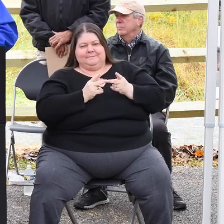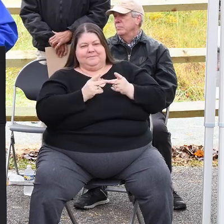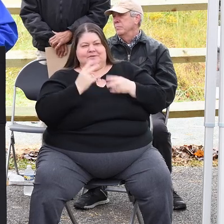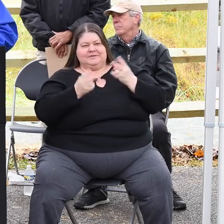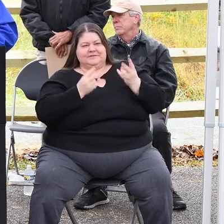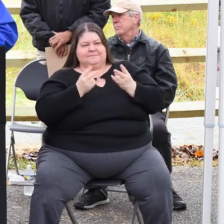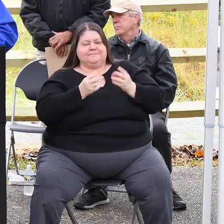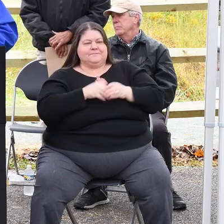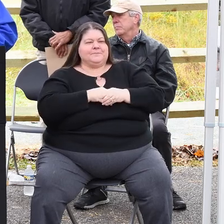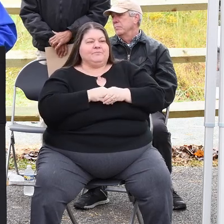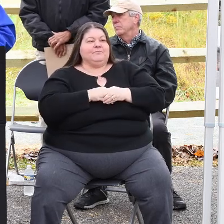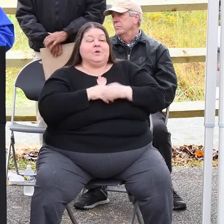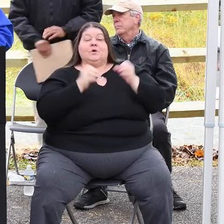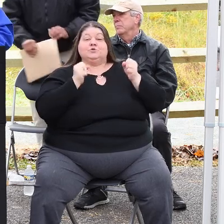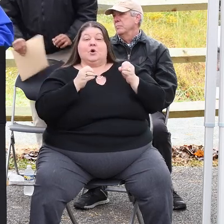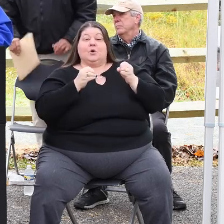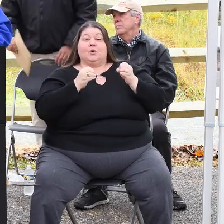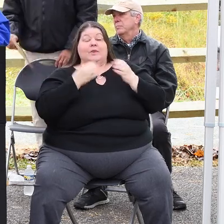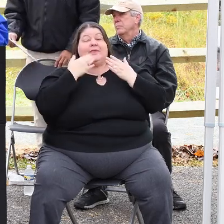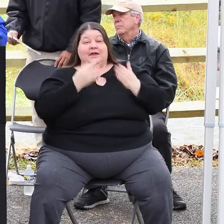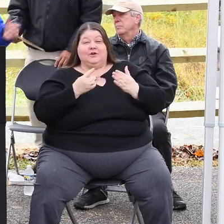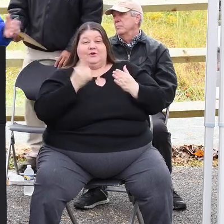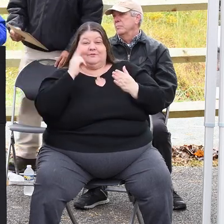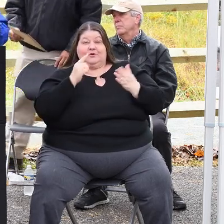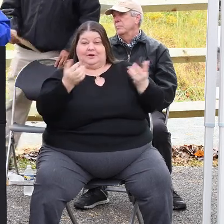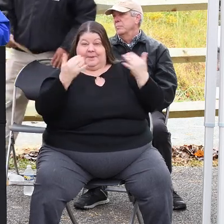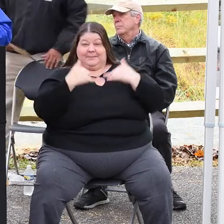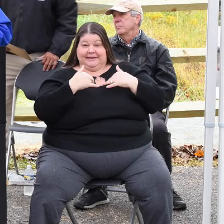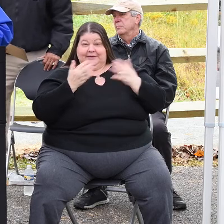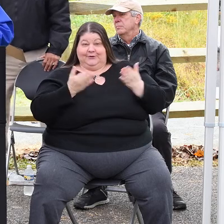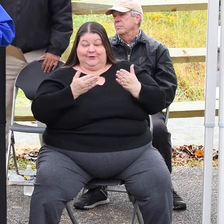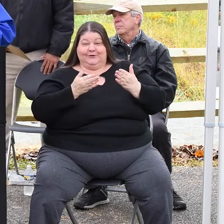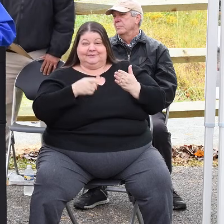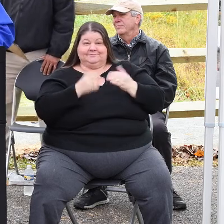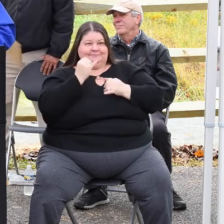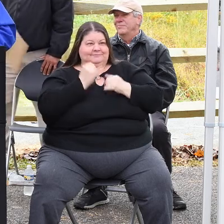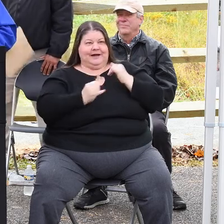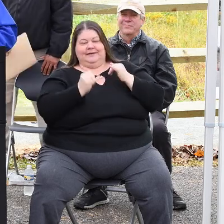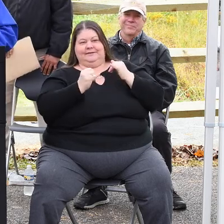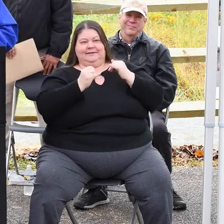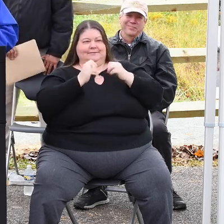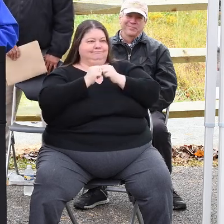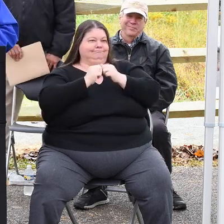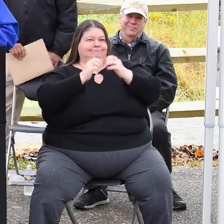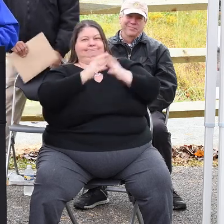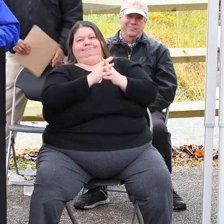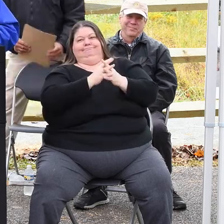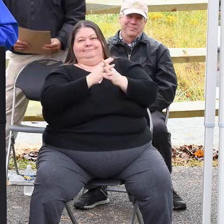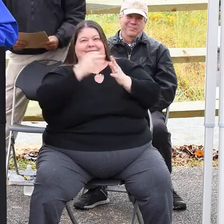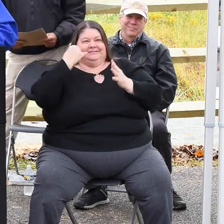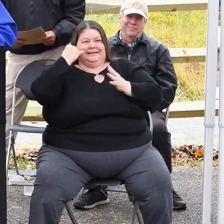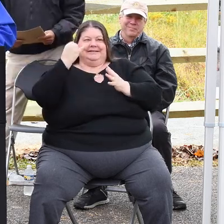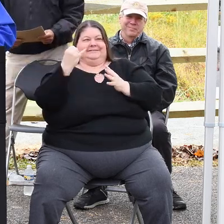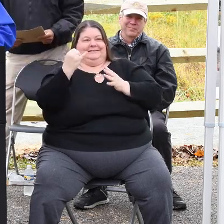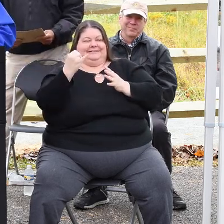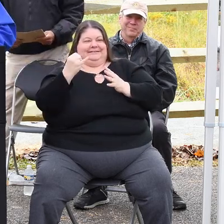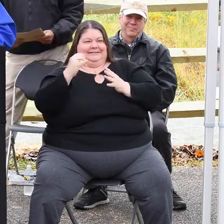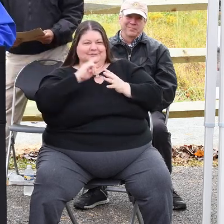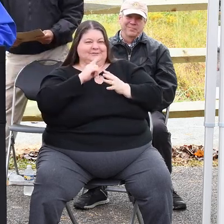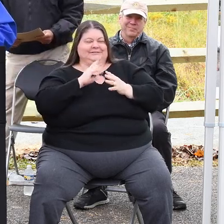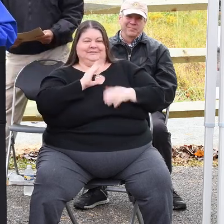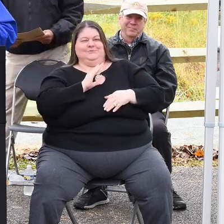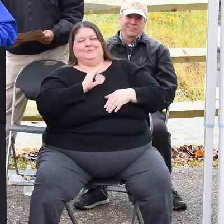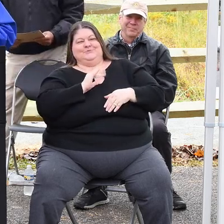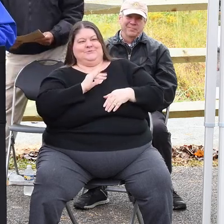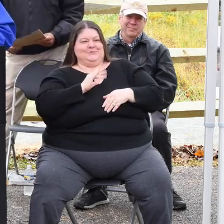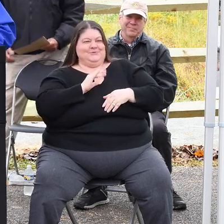visit. So thank you, everybody, for finally getting this idea. It's really nice,